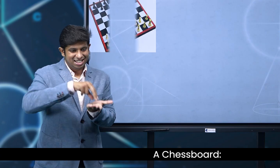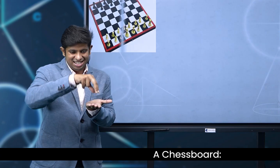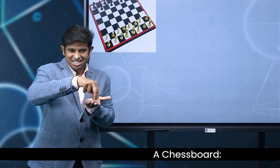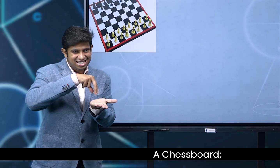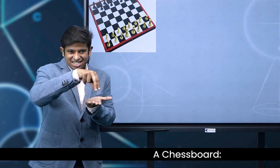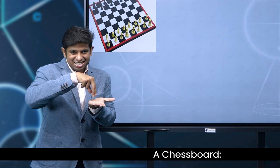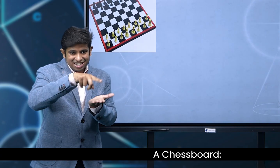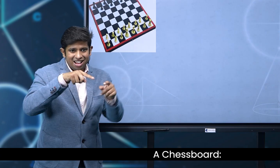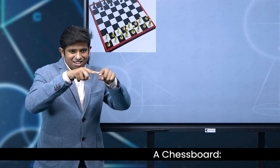A chessboard.